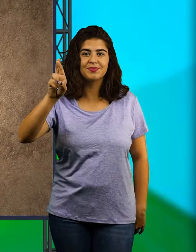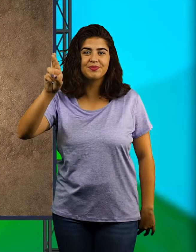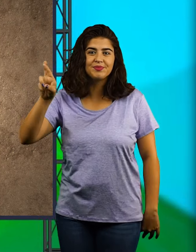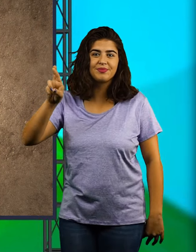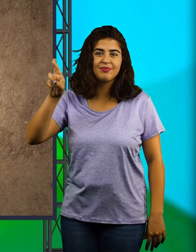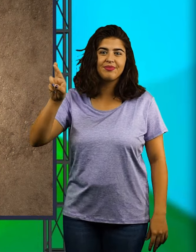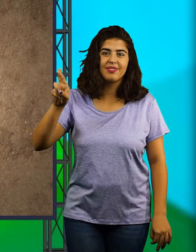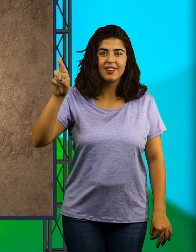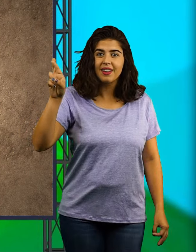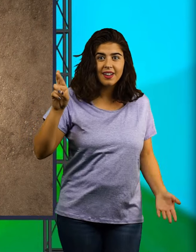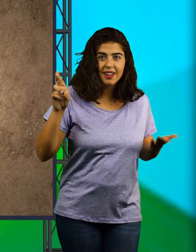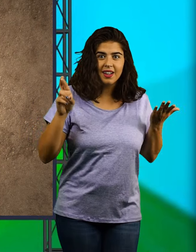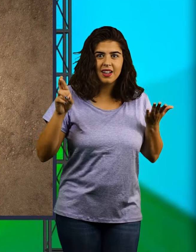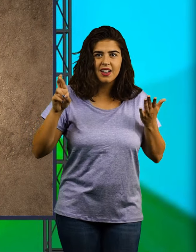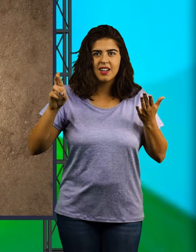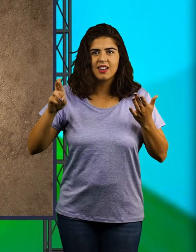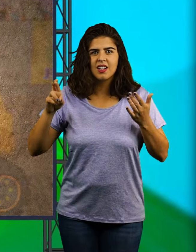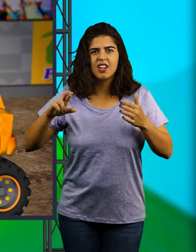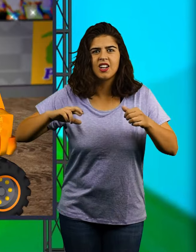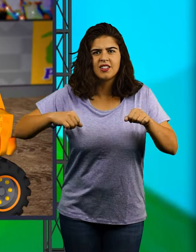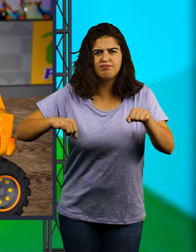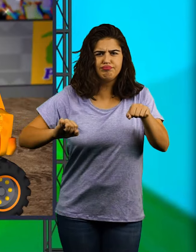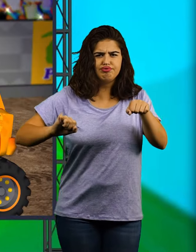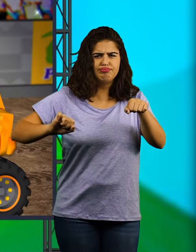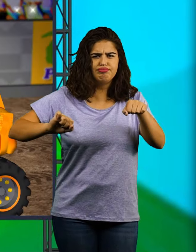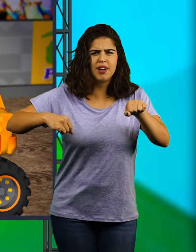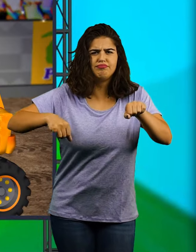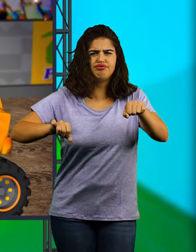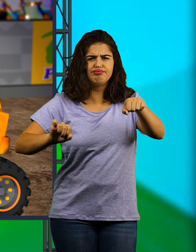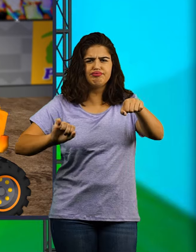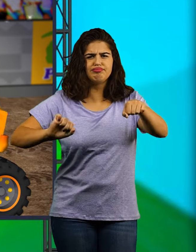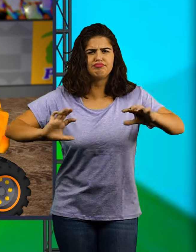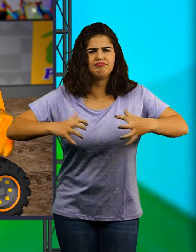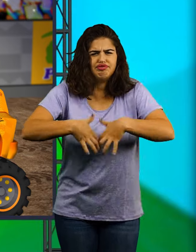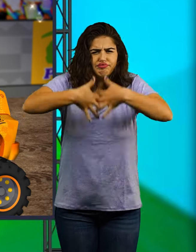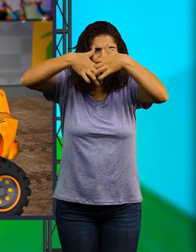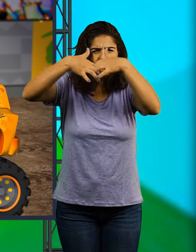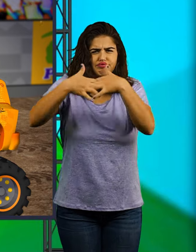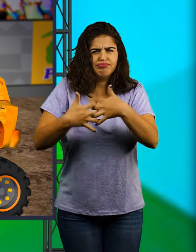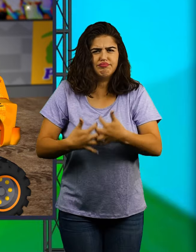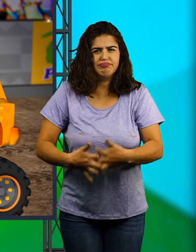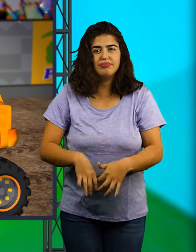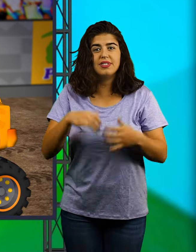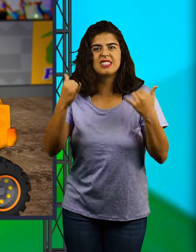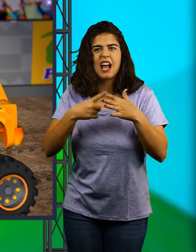R is for rev. Monster trucks rev their engines before a race.